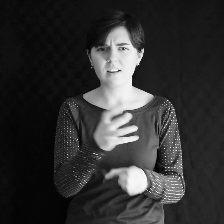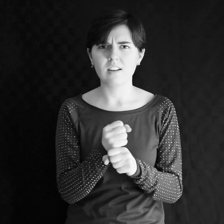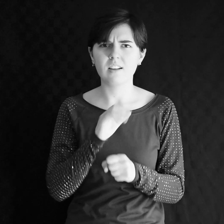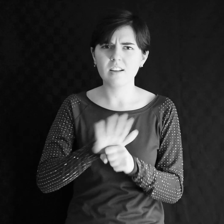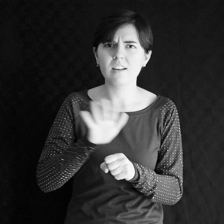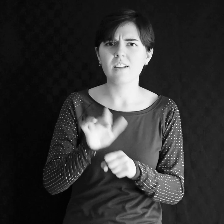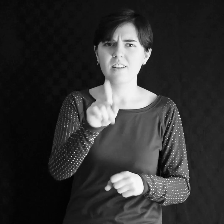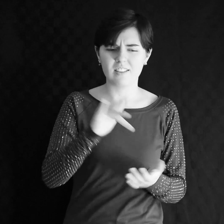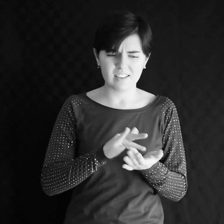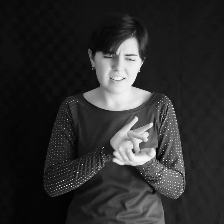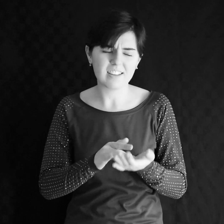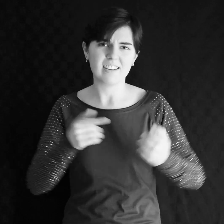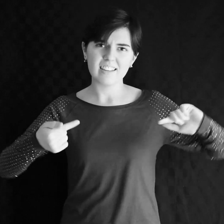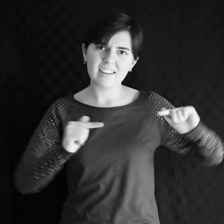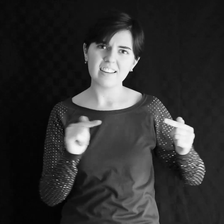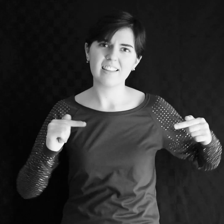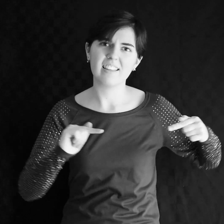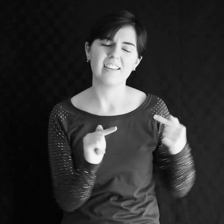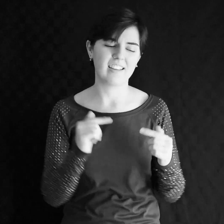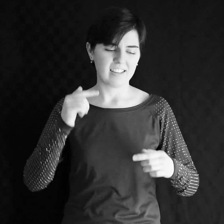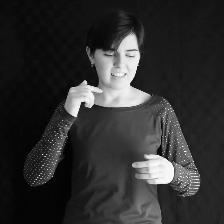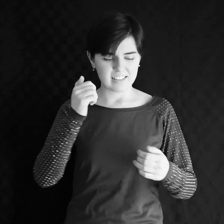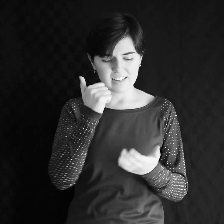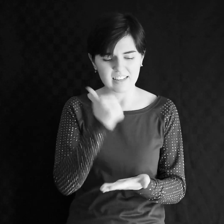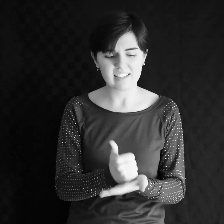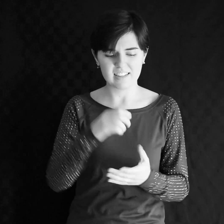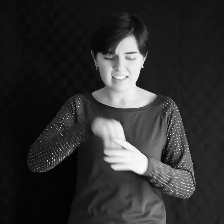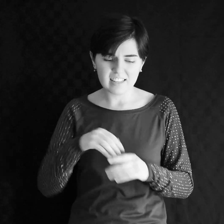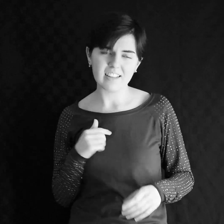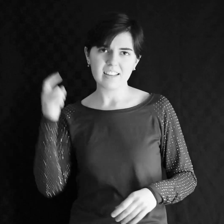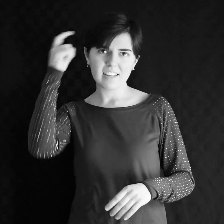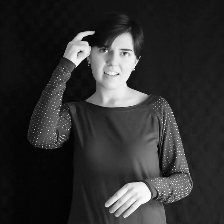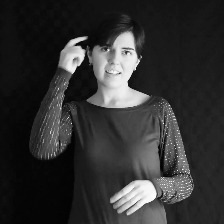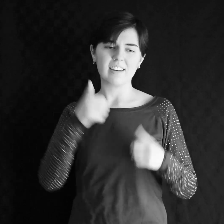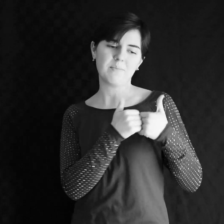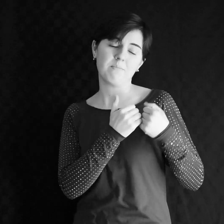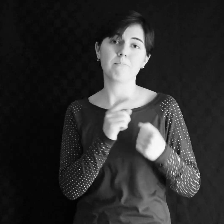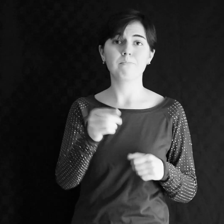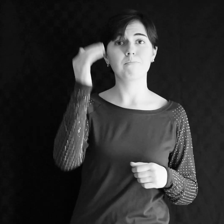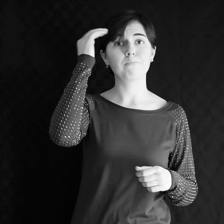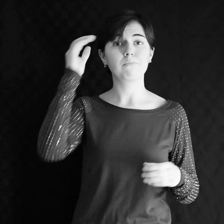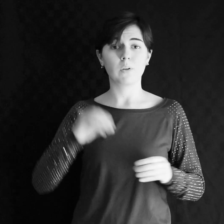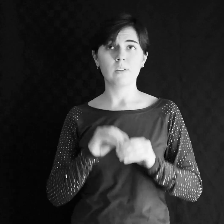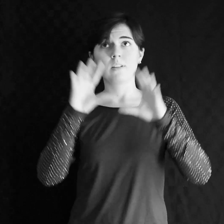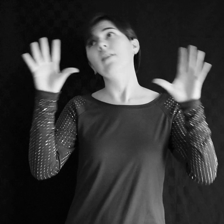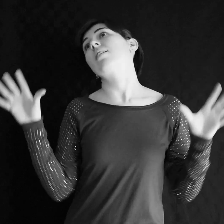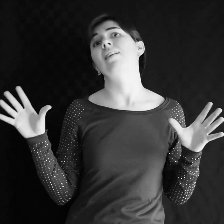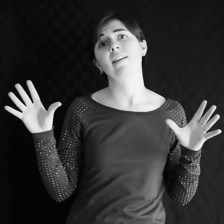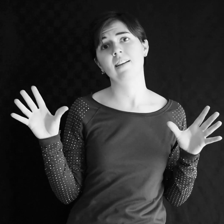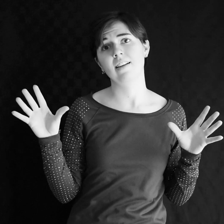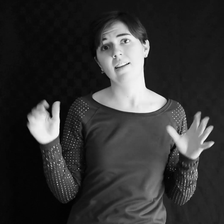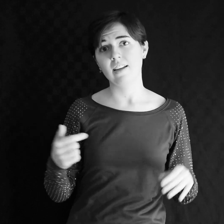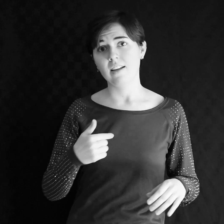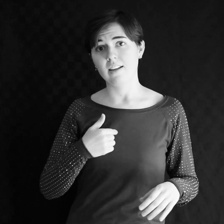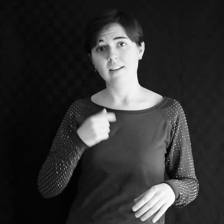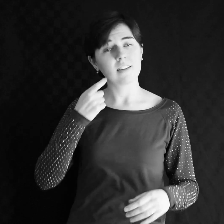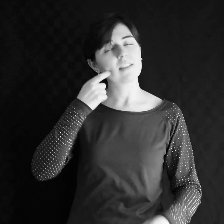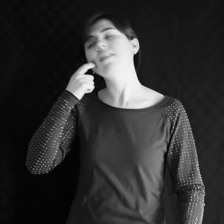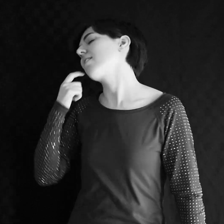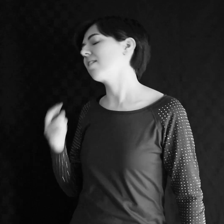enough. You're the medicine and the pain, the tattoo inside my brain. And maybe you know it's obvious. I'm a sucker for